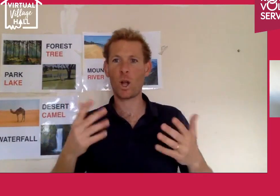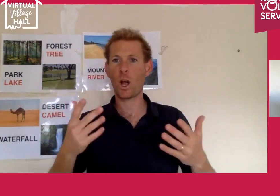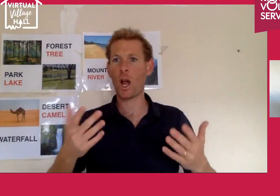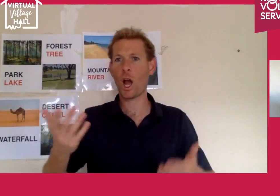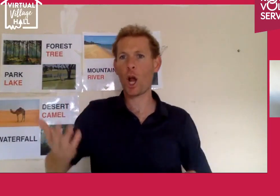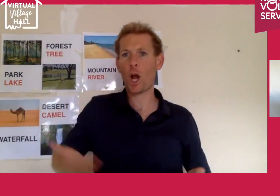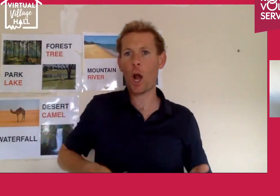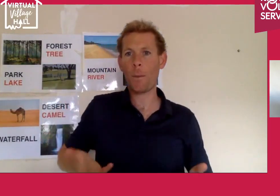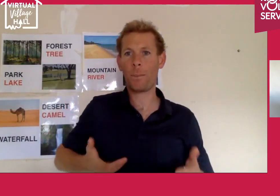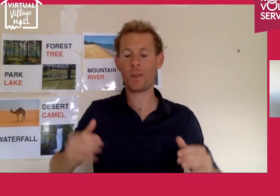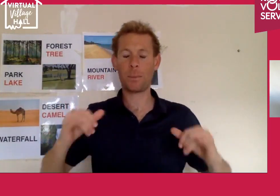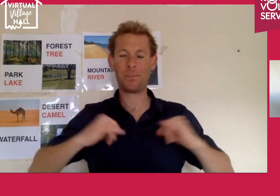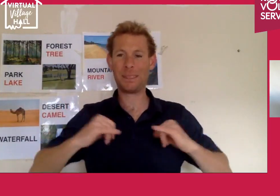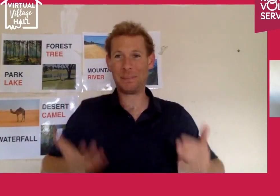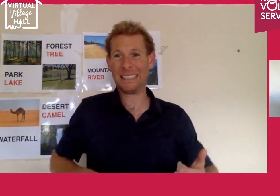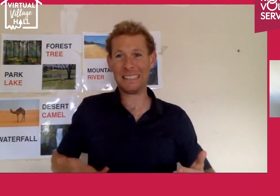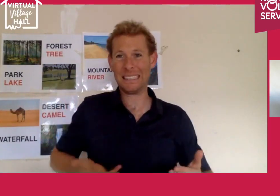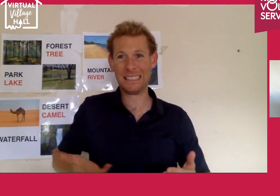organizations who and